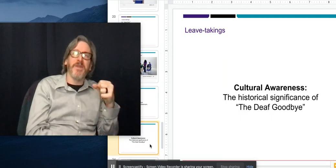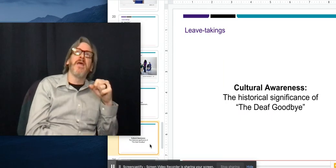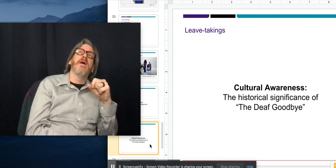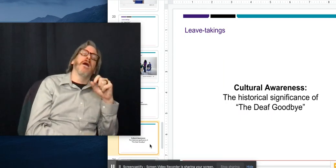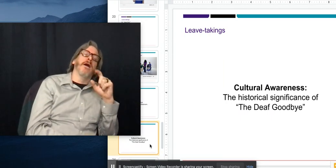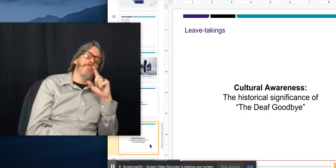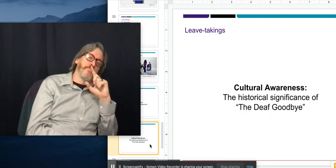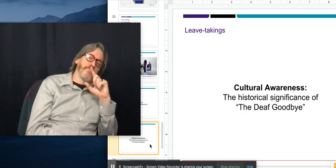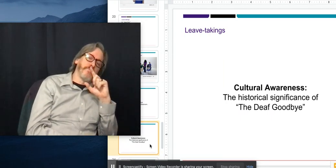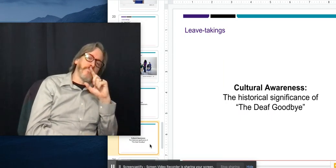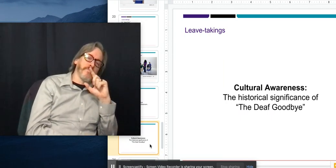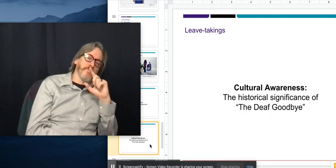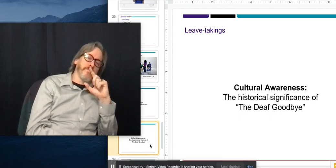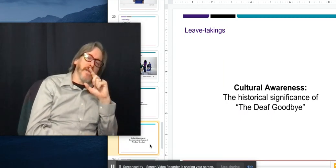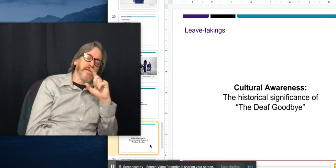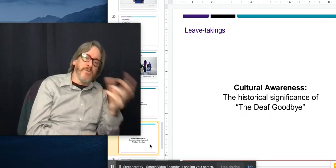worth.